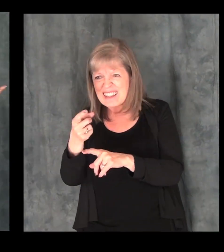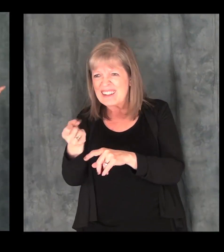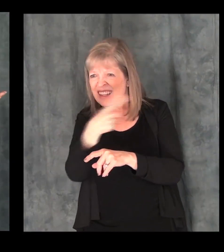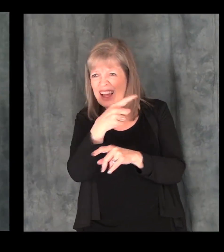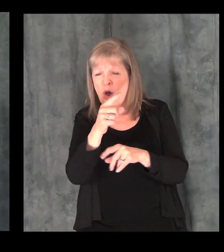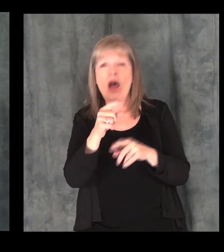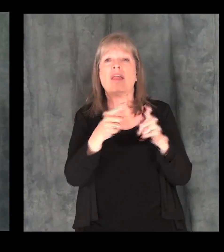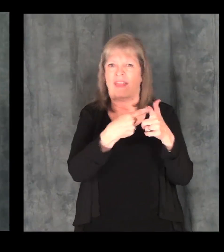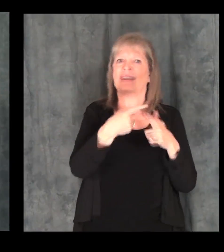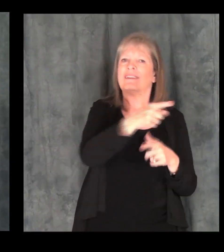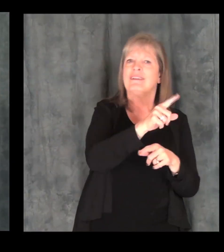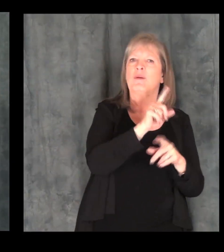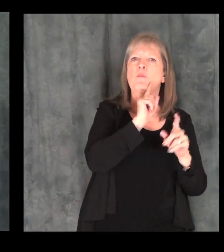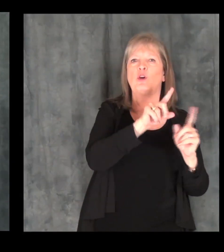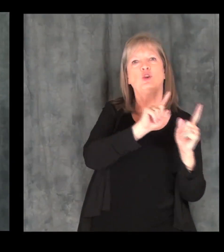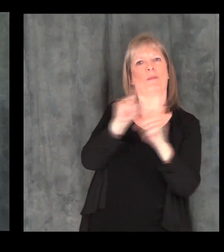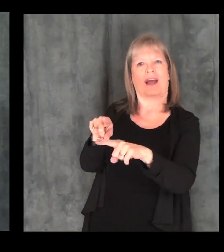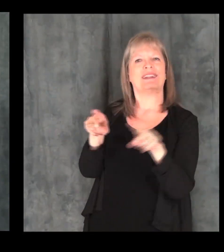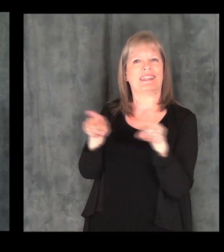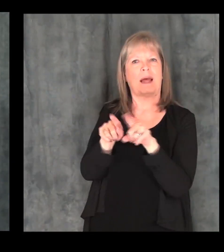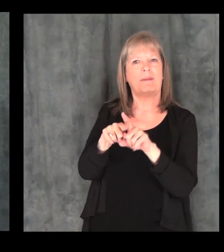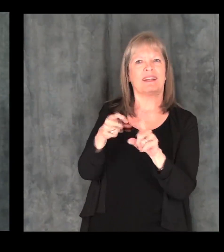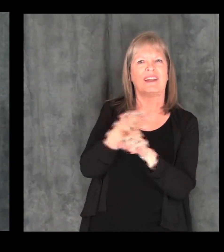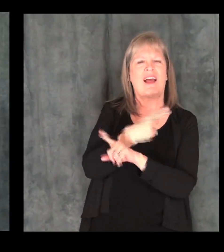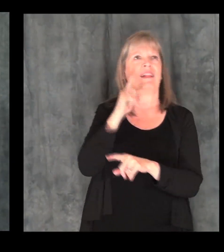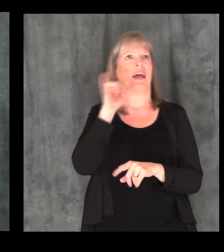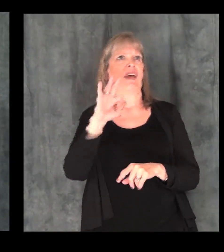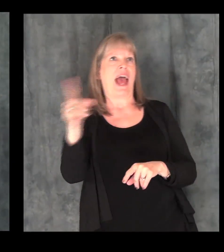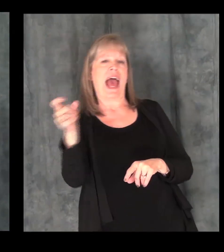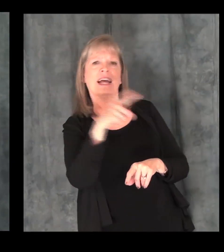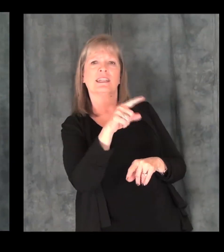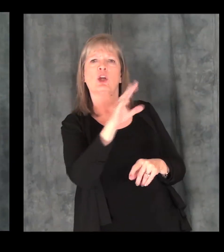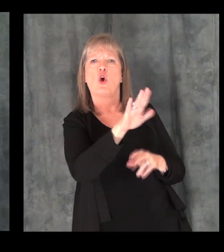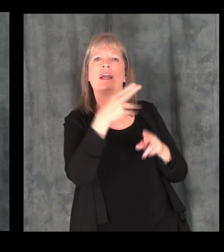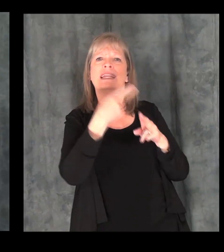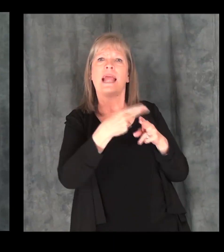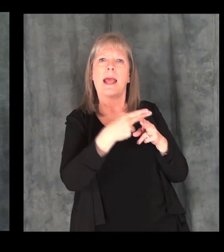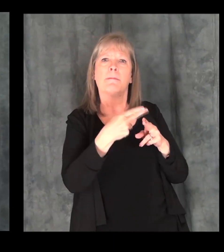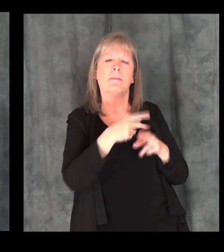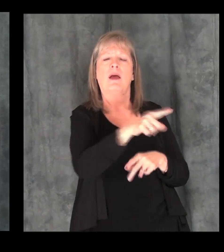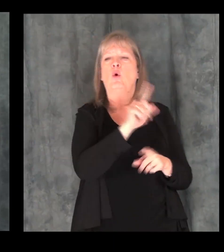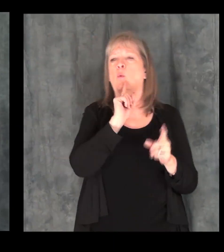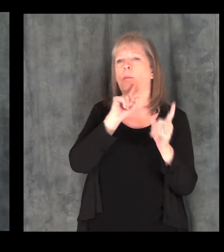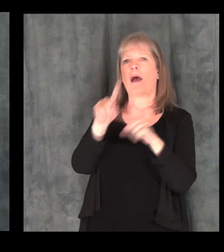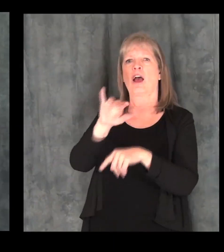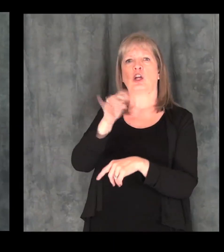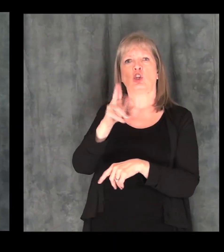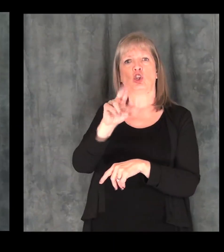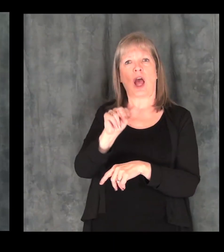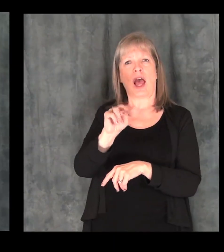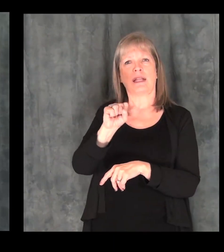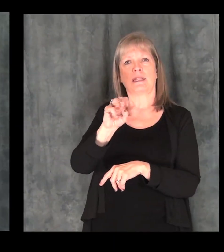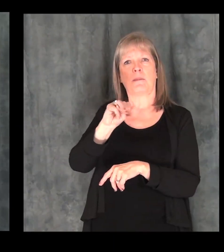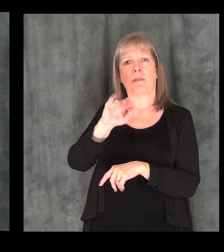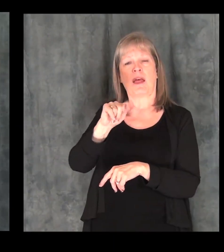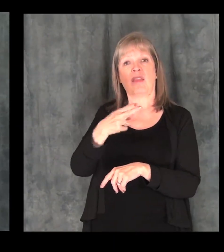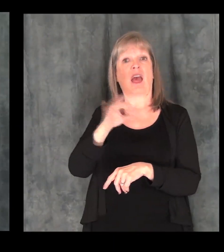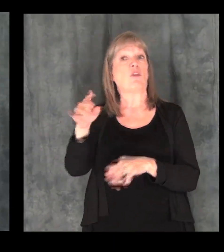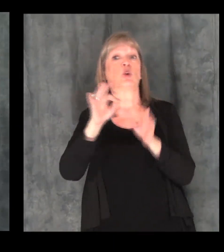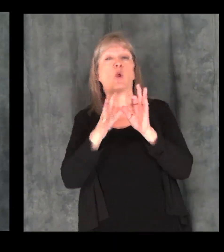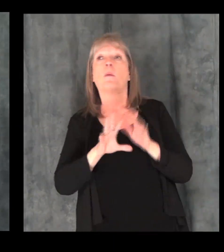for example, the deaf person was asked their name and they replied John Smith, and the interpreter conveyed that as James